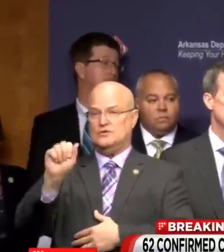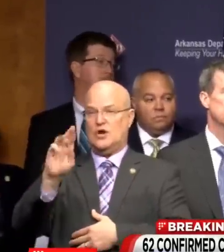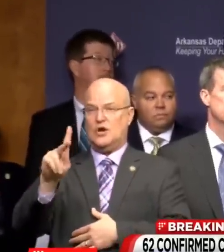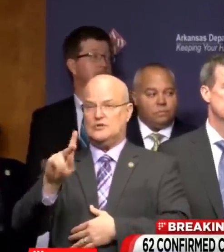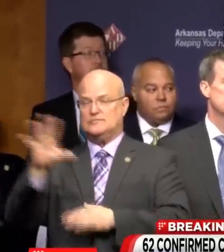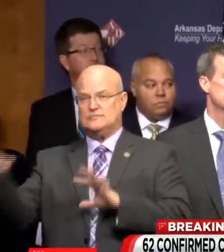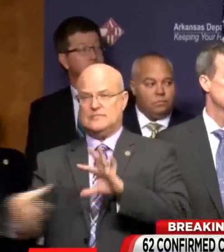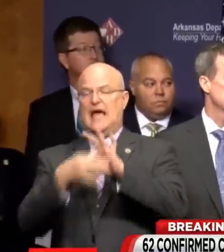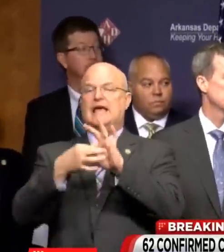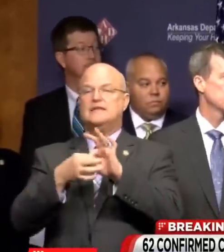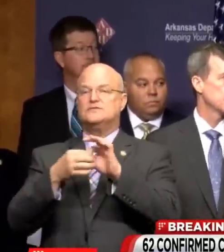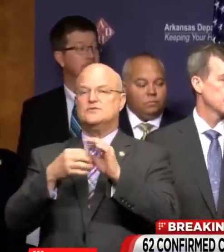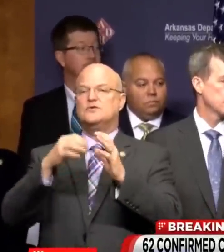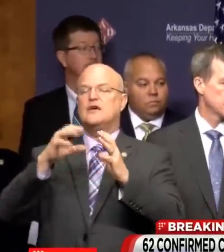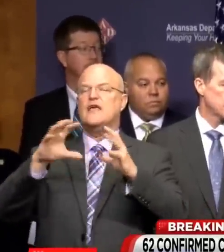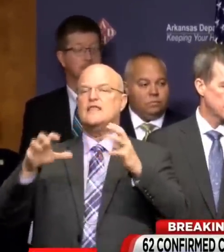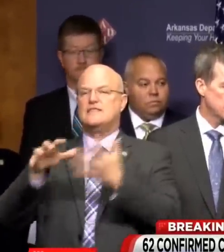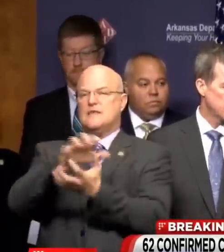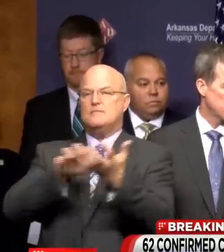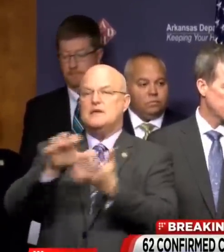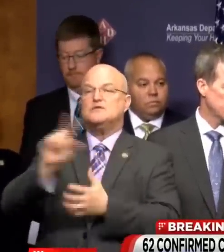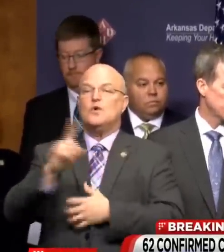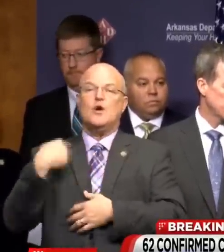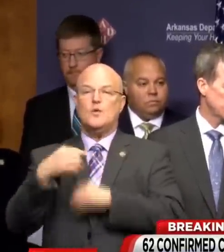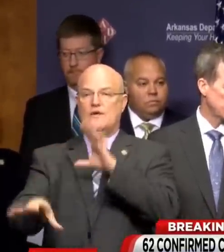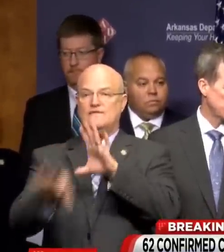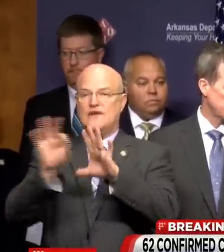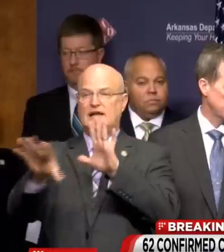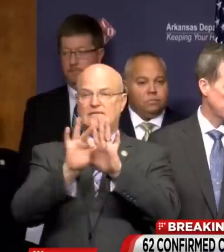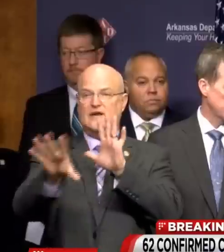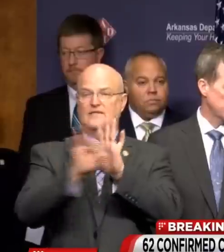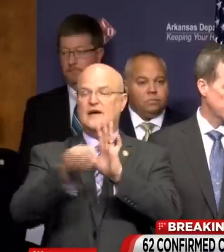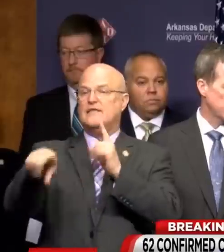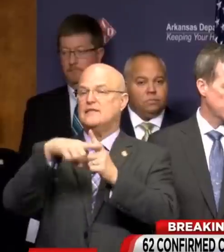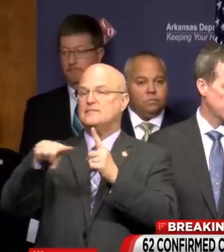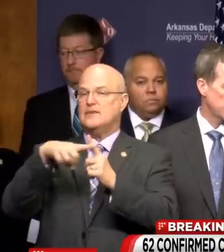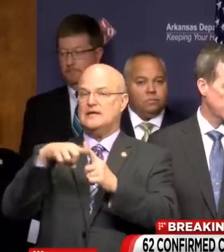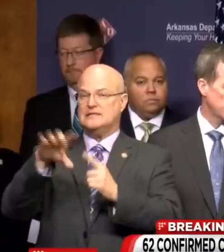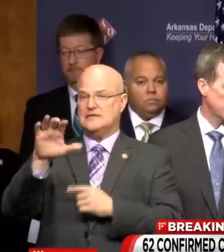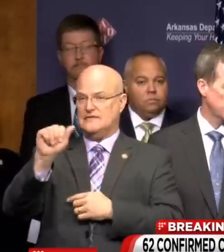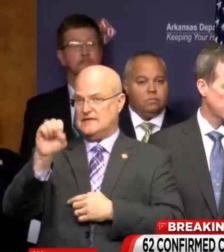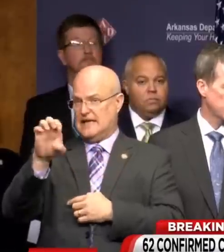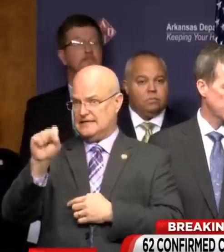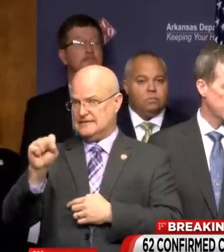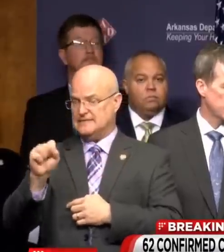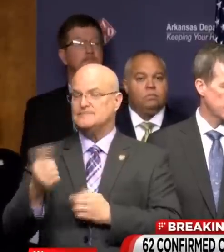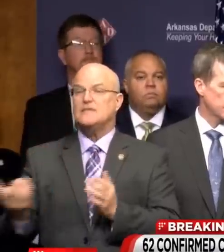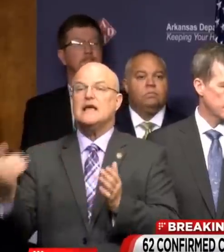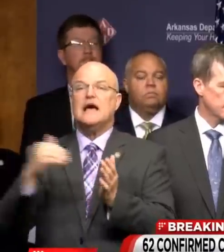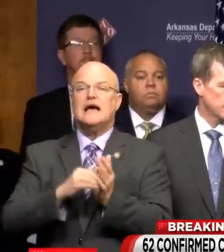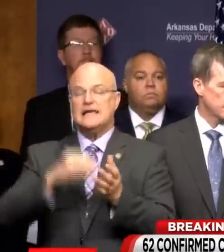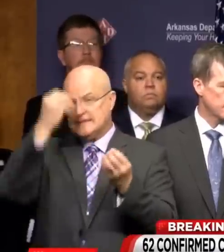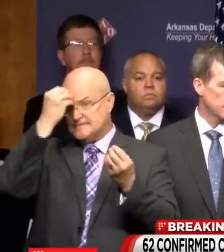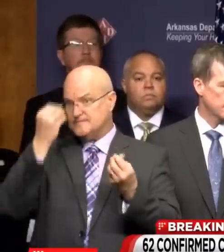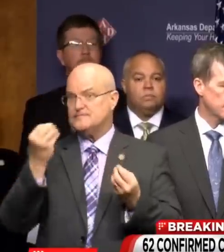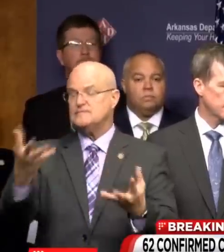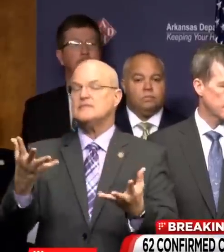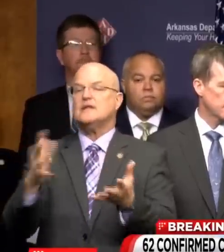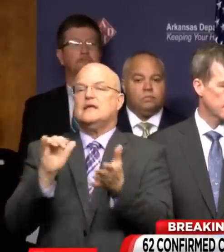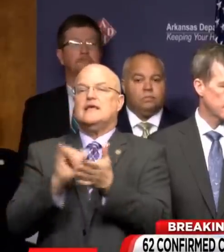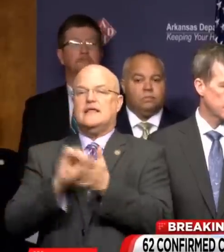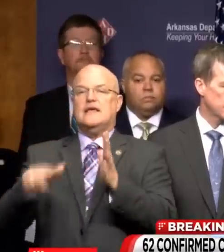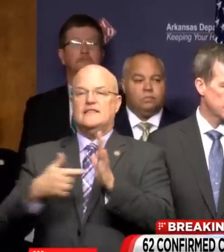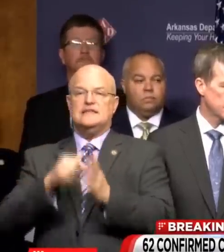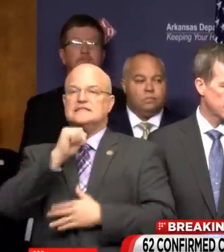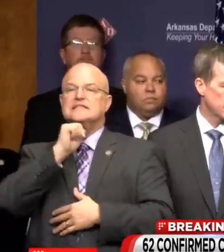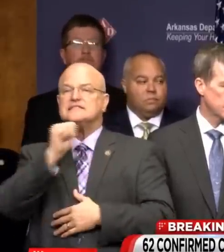to the geographic mix of where we're finding these positive cases. Again, let me say that